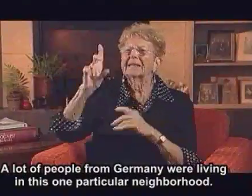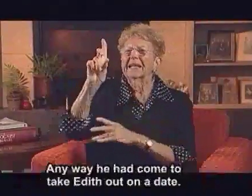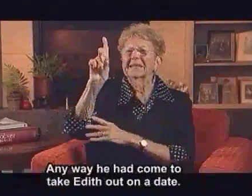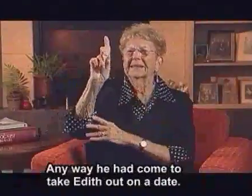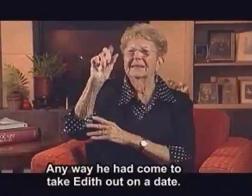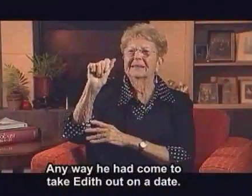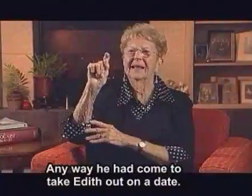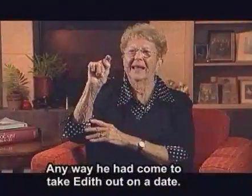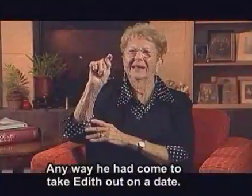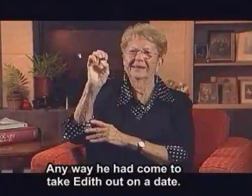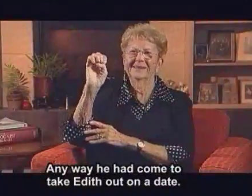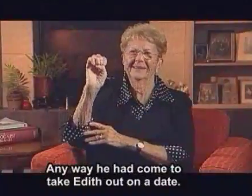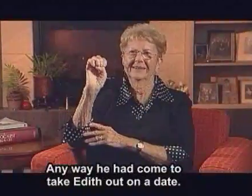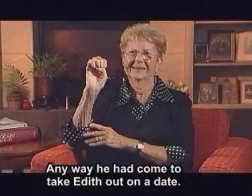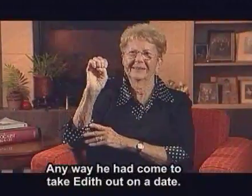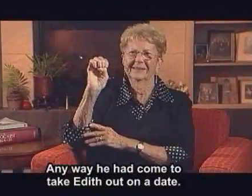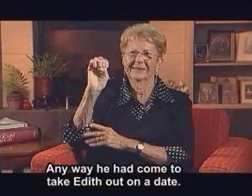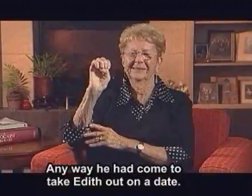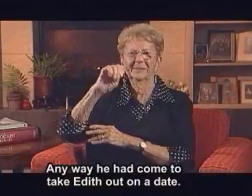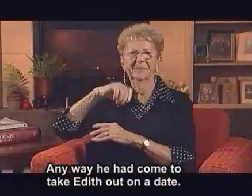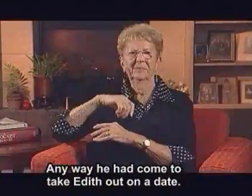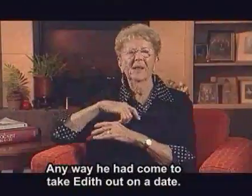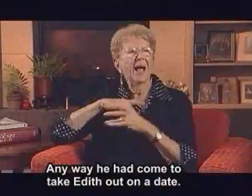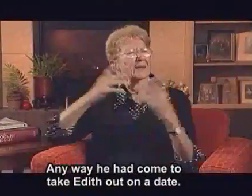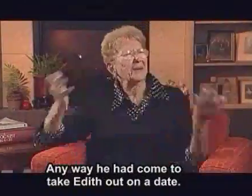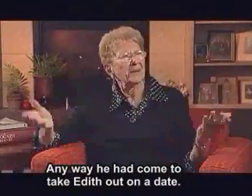neighborhood. Anyway, he'd come to take Edith out on a date.